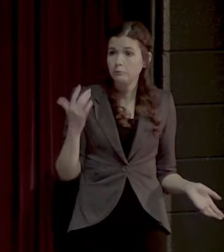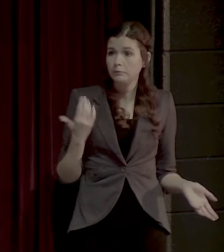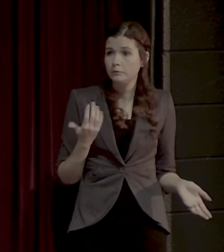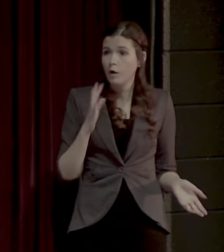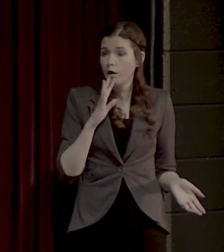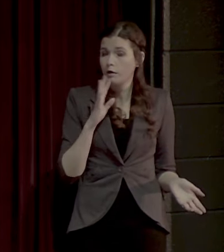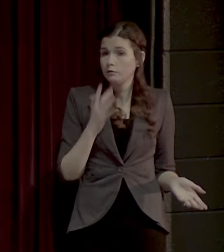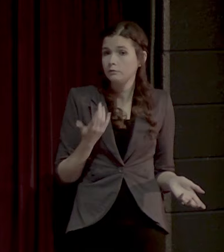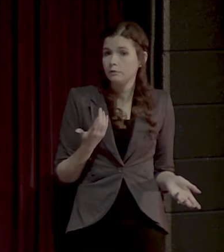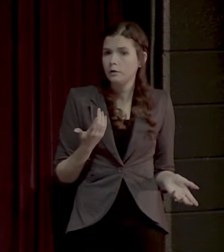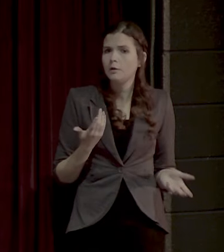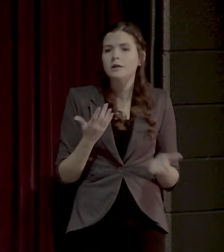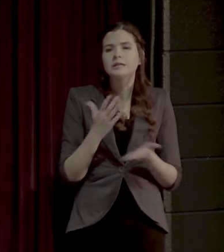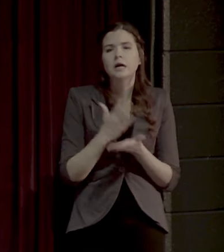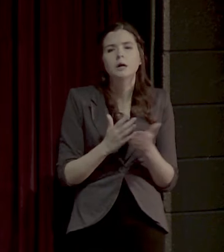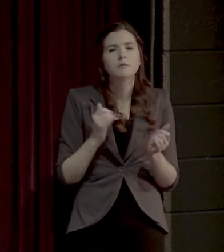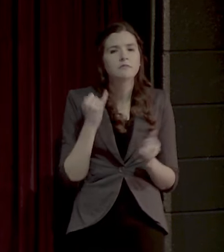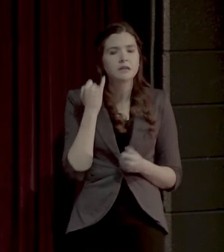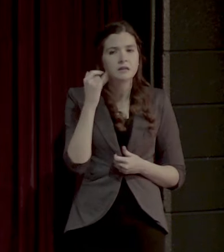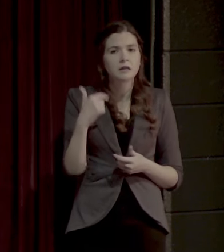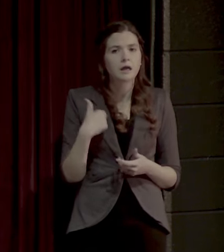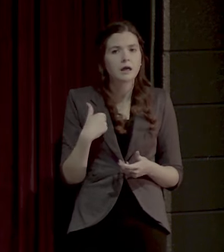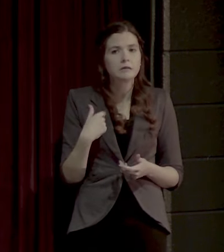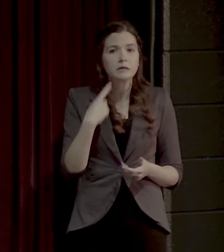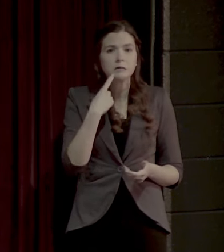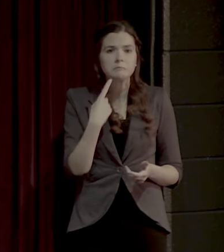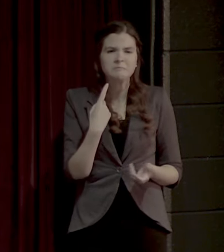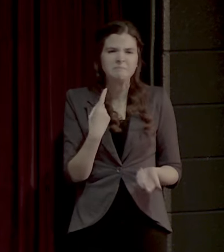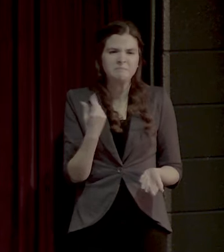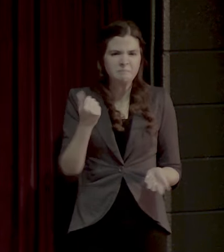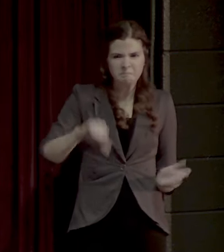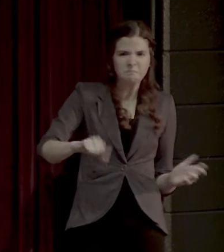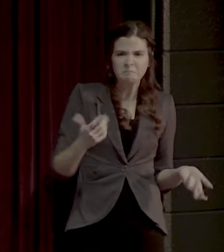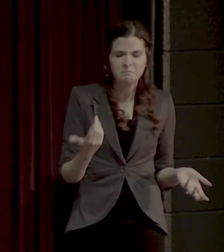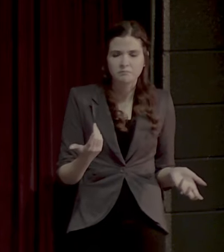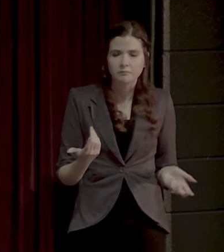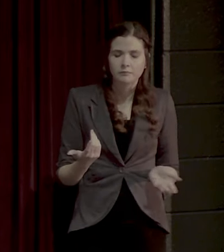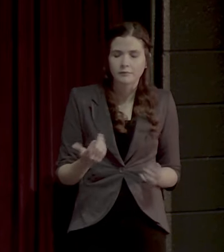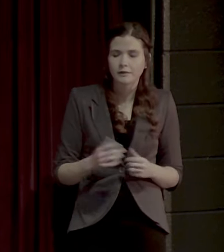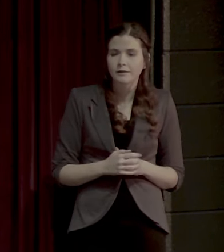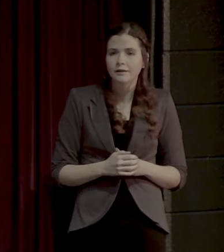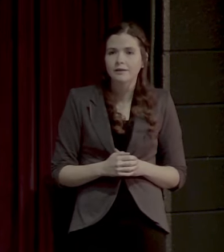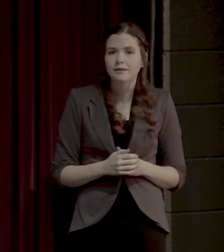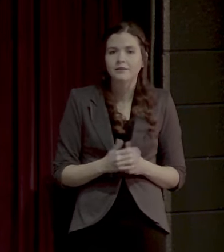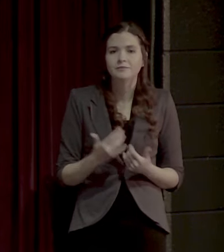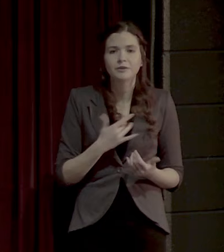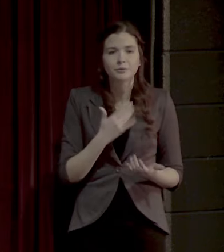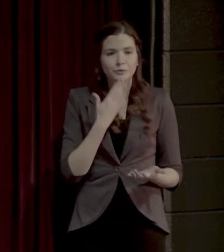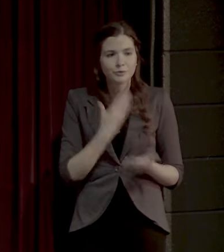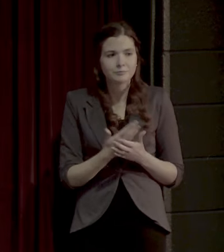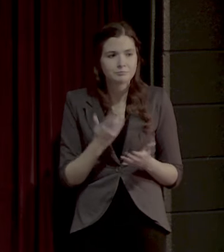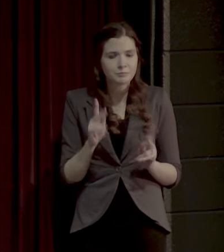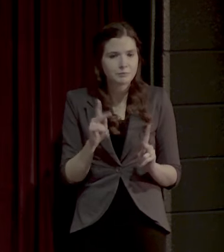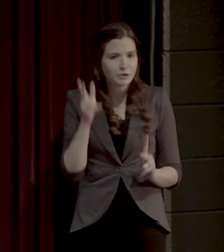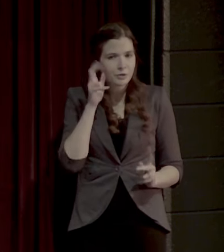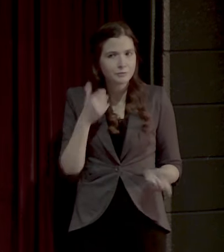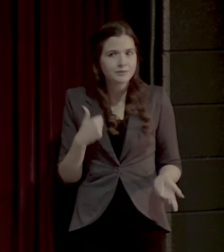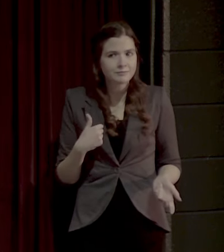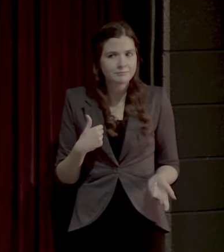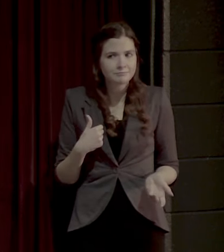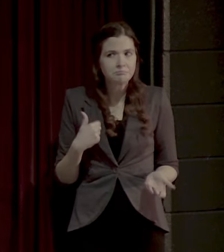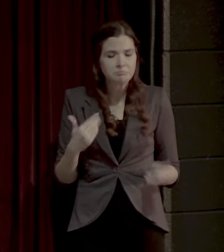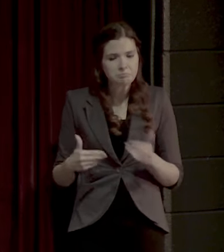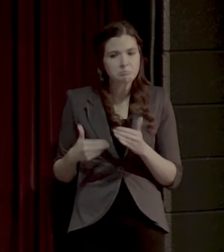Although some of my ideas that I pitched in were shut down immediately, it felt good to be heard. Slowly